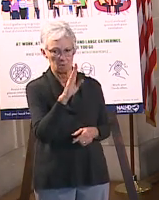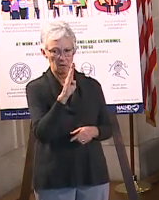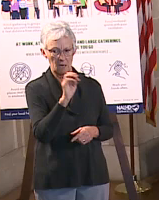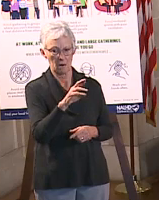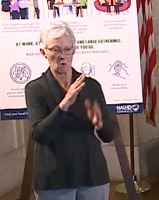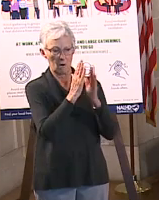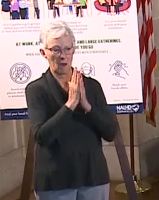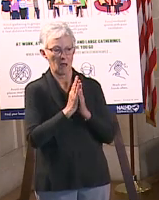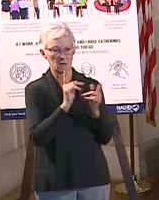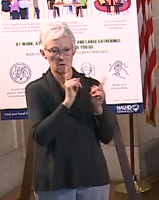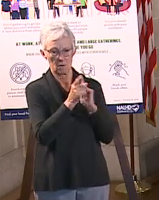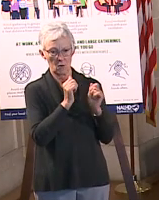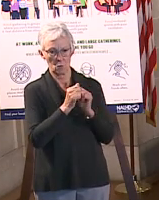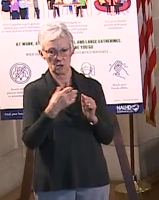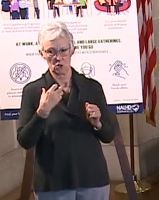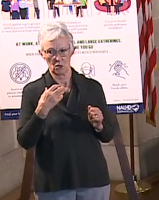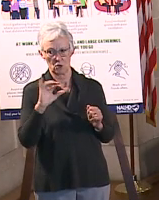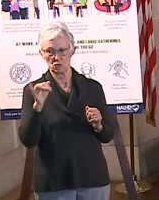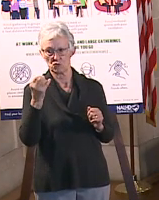that next best job.